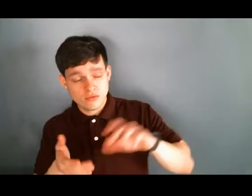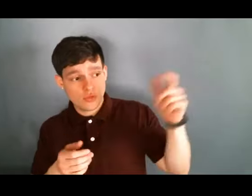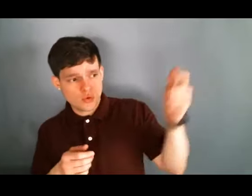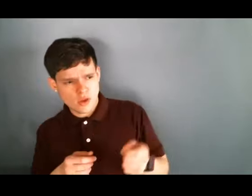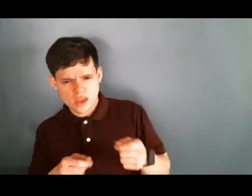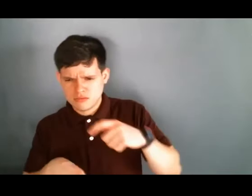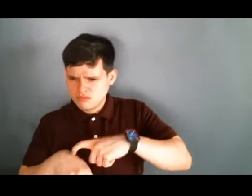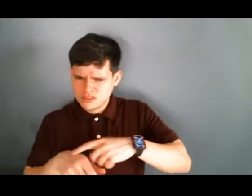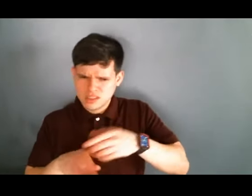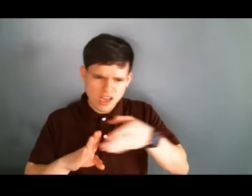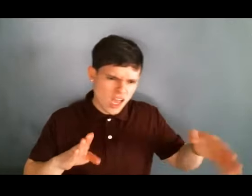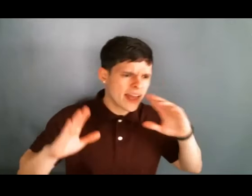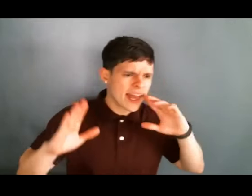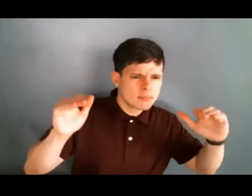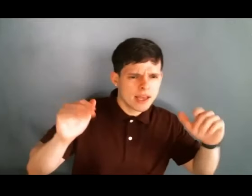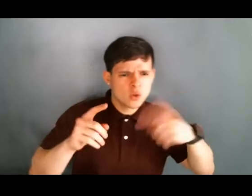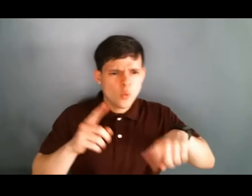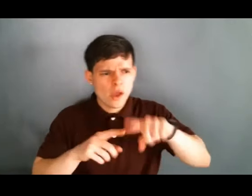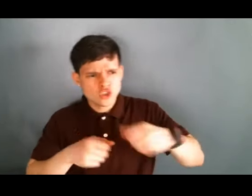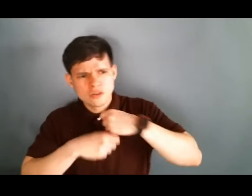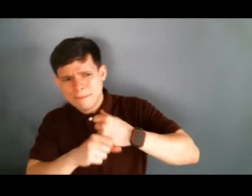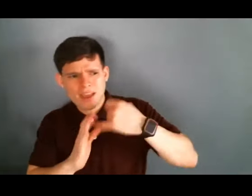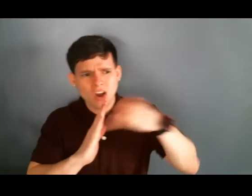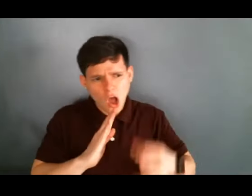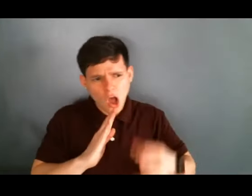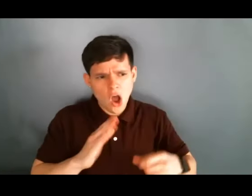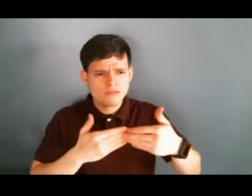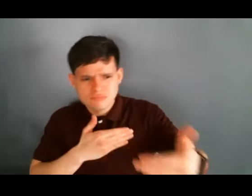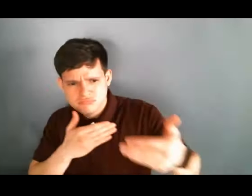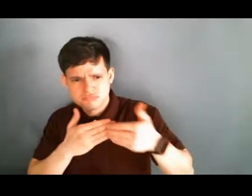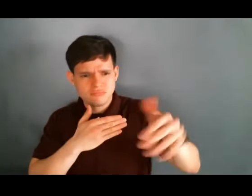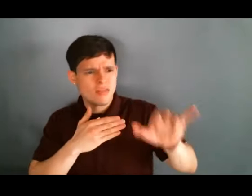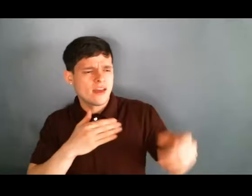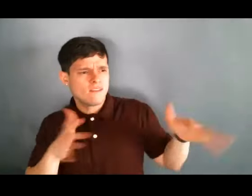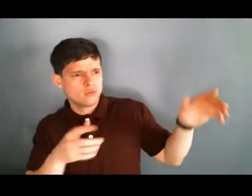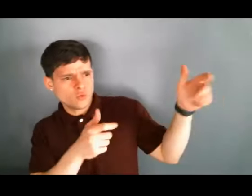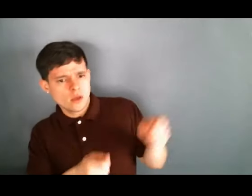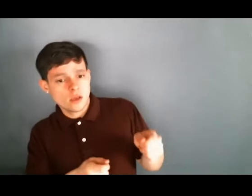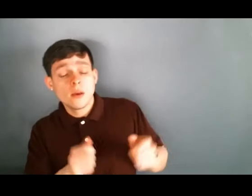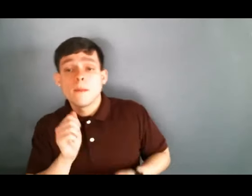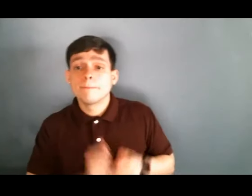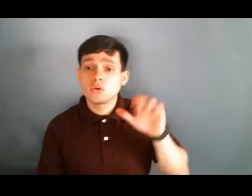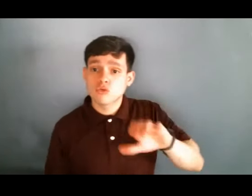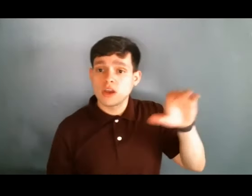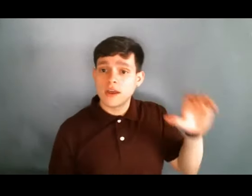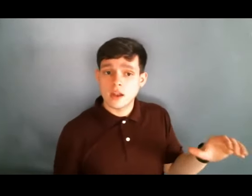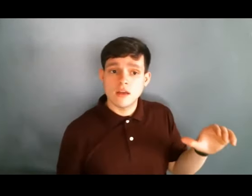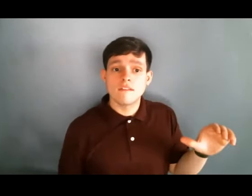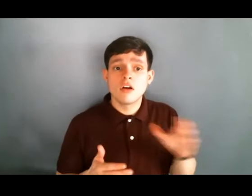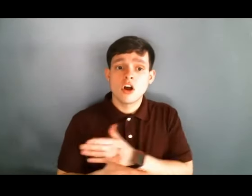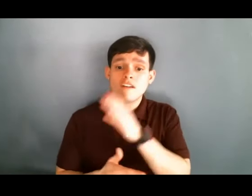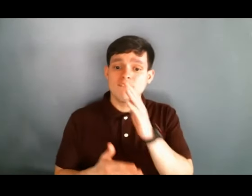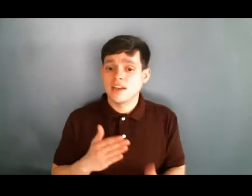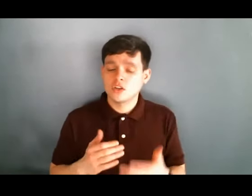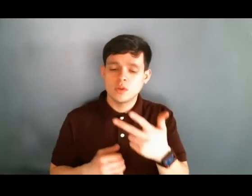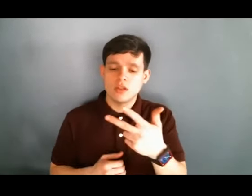is the expected production window? It's a great question. Most creative capital projects are finished within